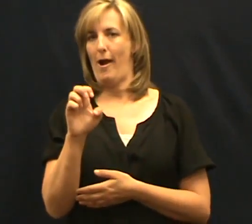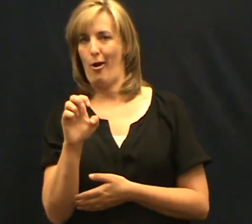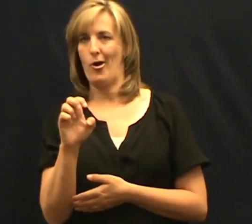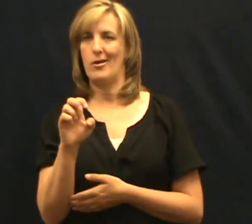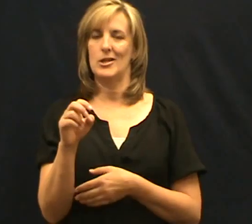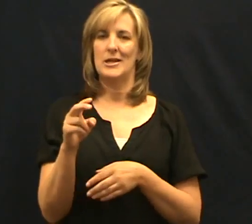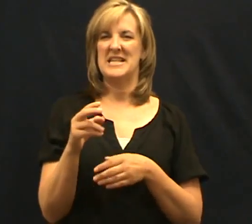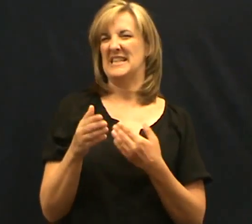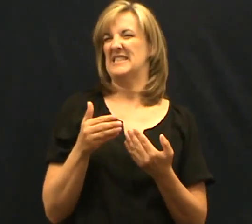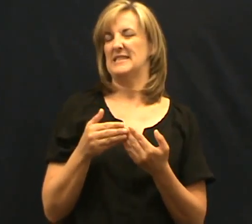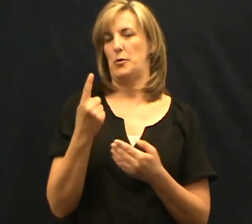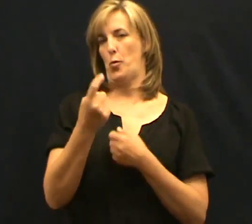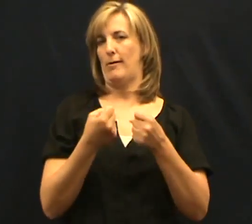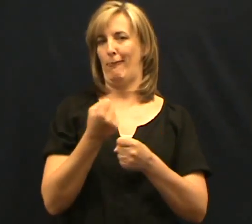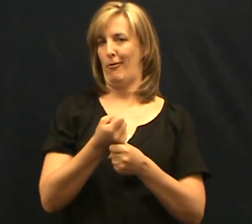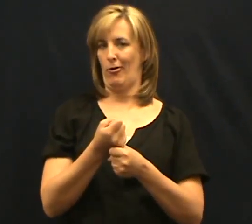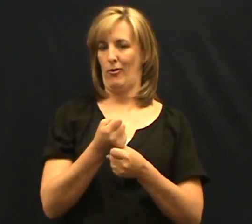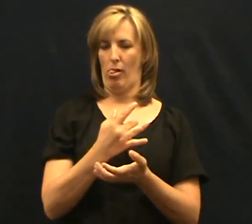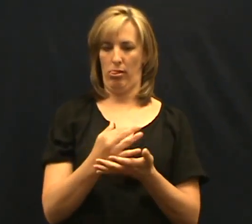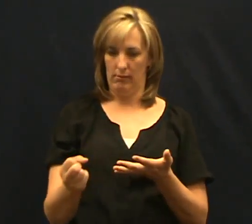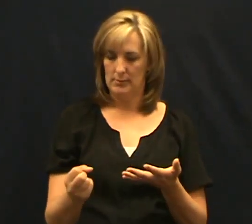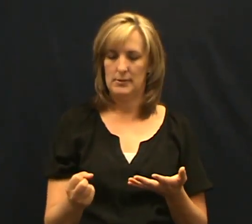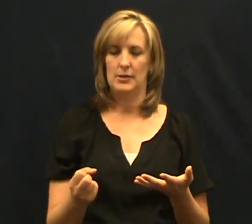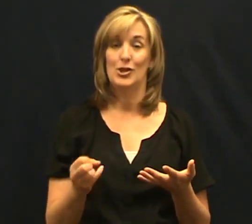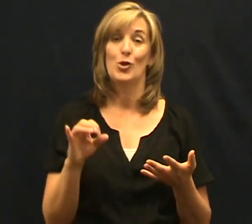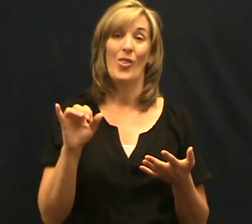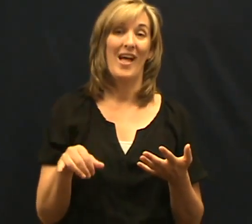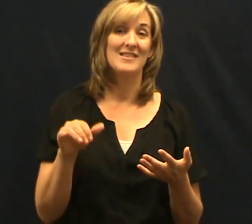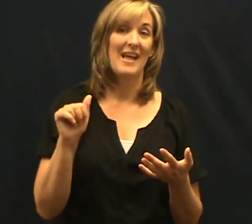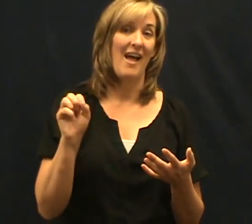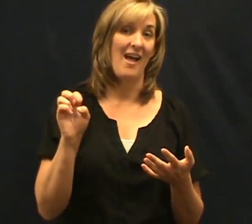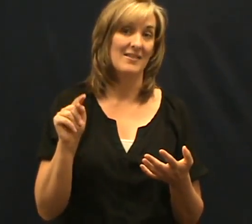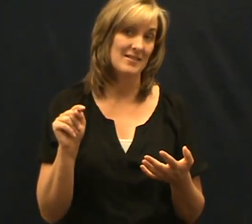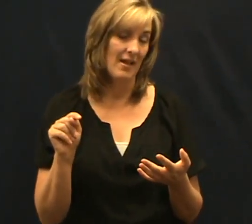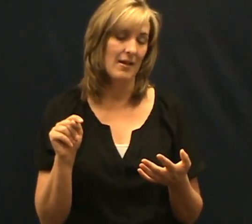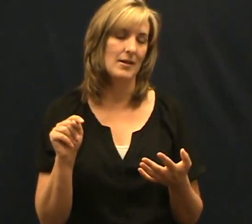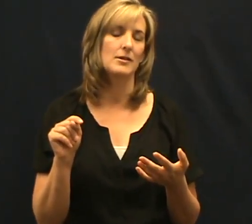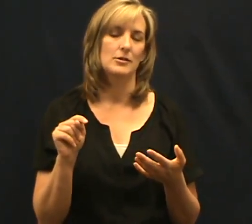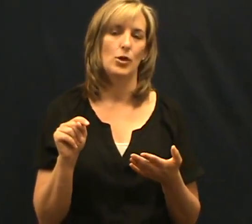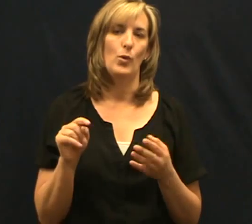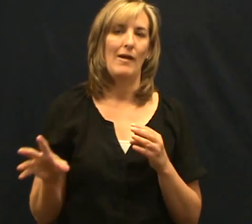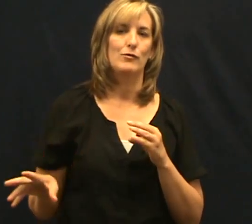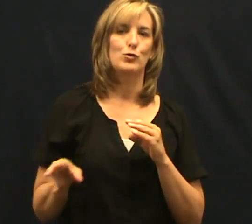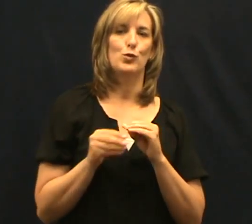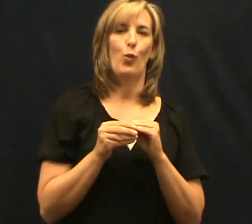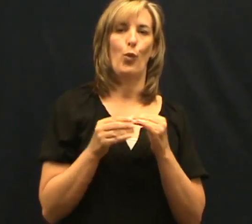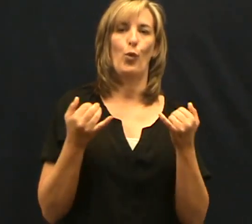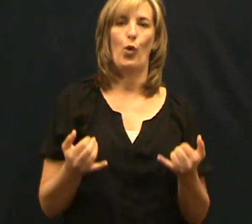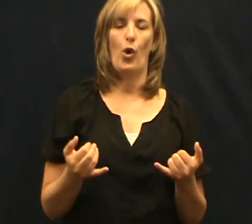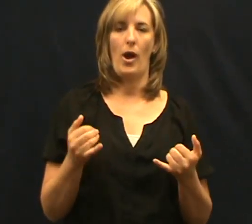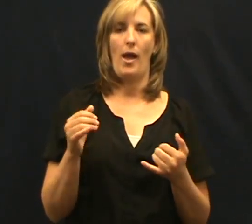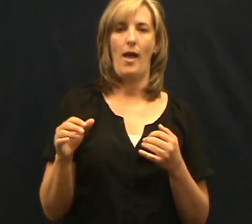so we just call that a current asset. And so we have total current assets in this case of